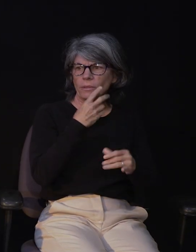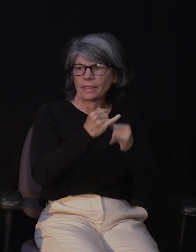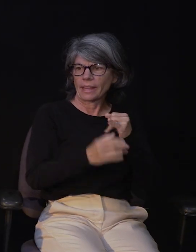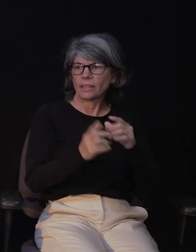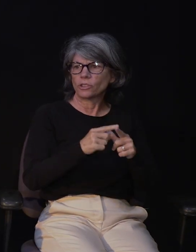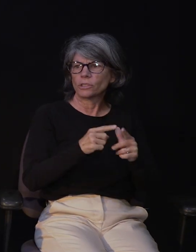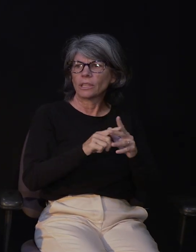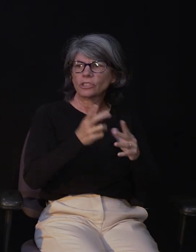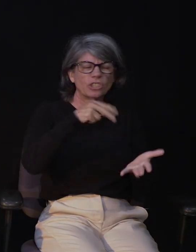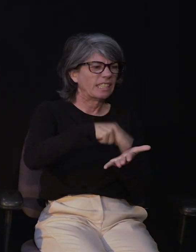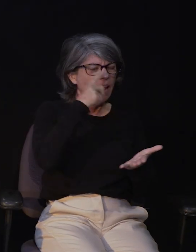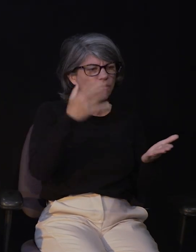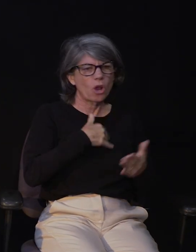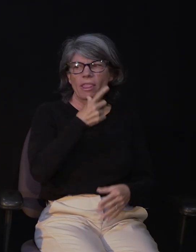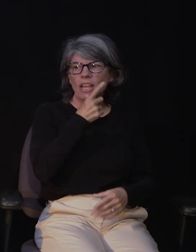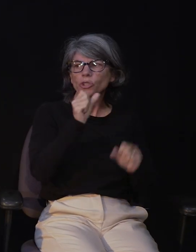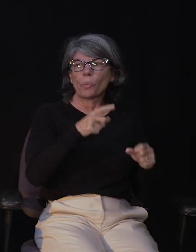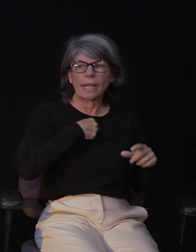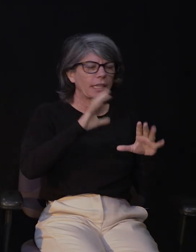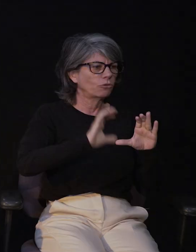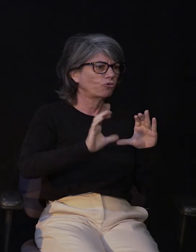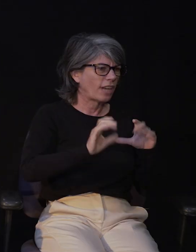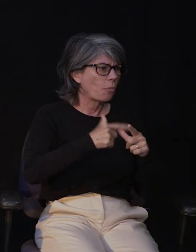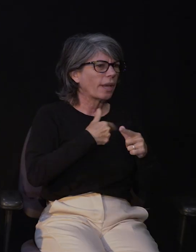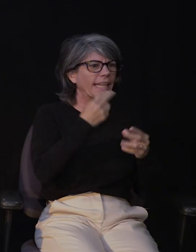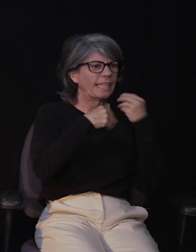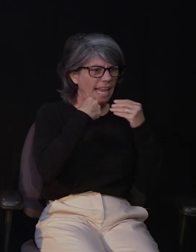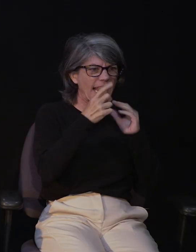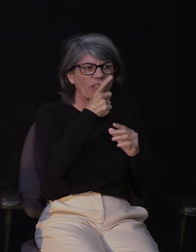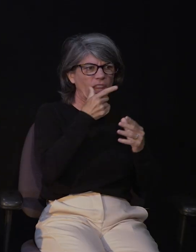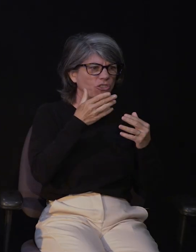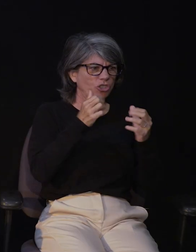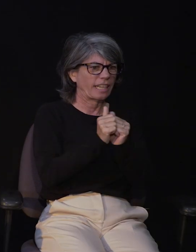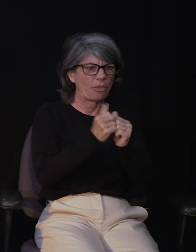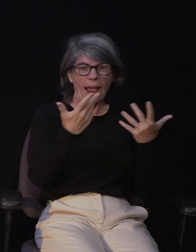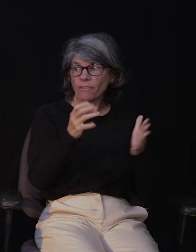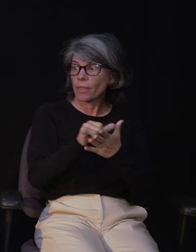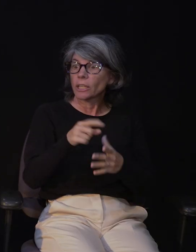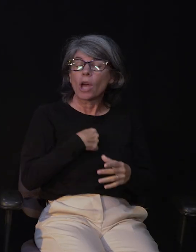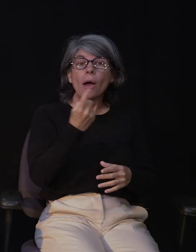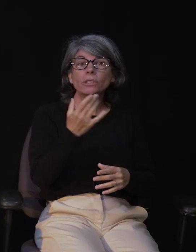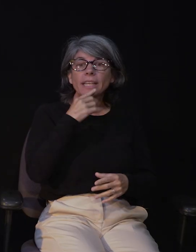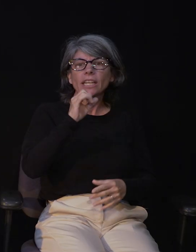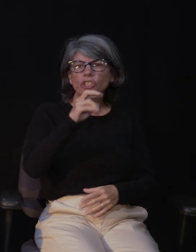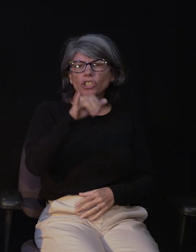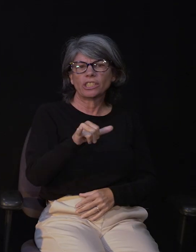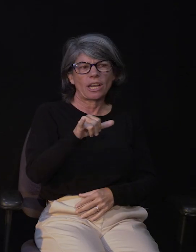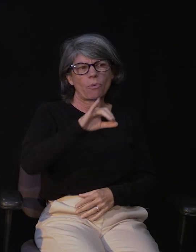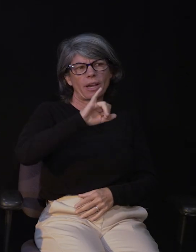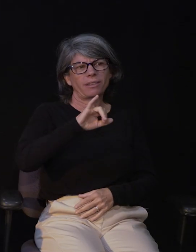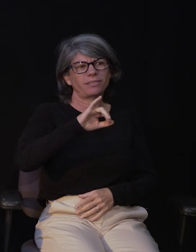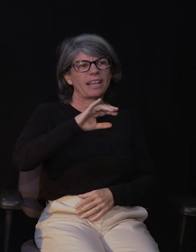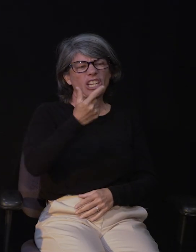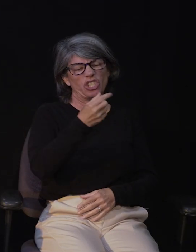she's staying here for lunch, so we could chat, we could eat lunch together and all that after this. But one thing I want to say, Jerry Jules sends her love. Love